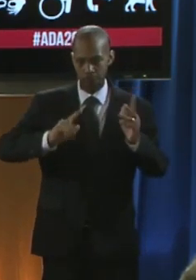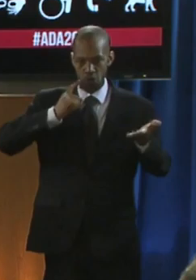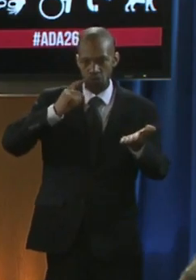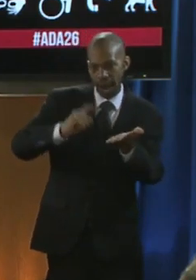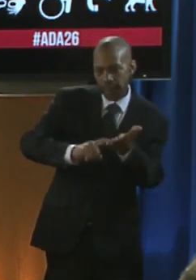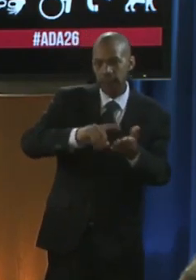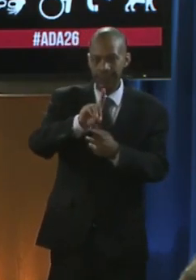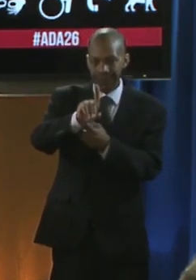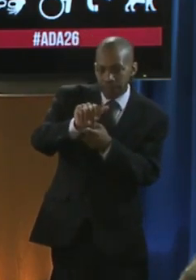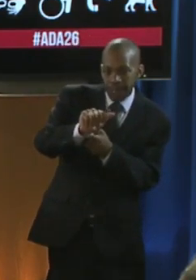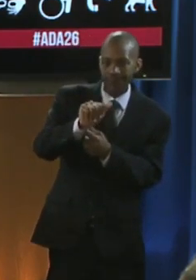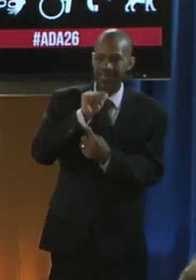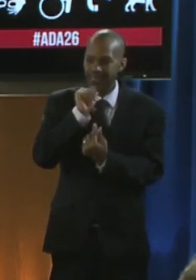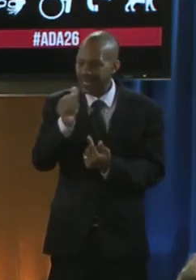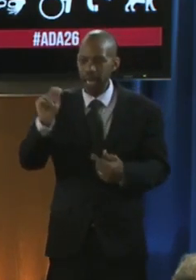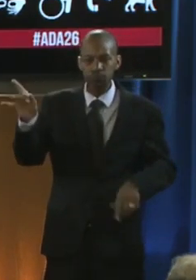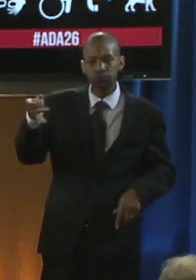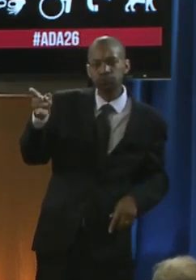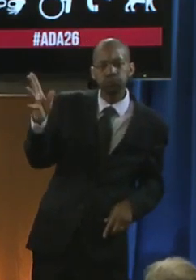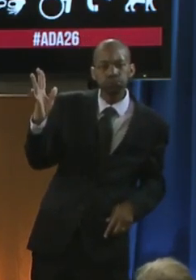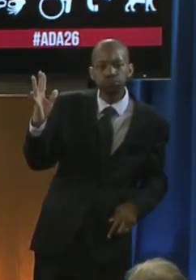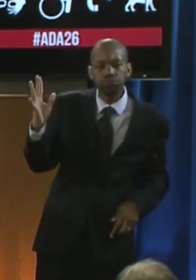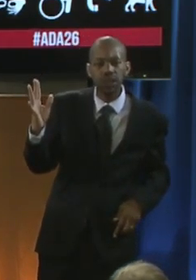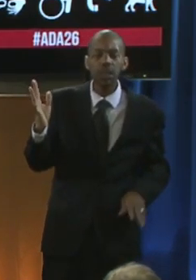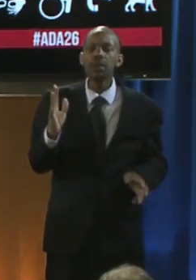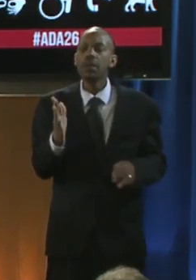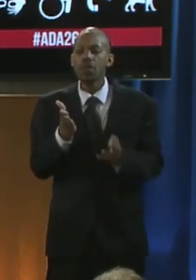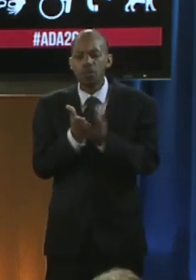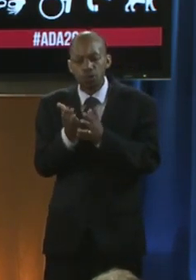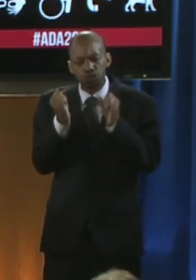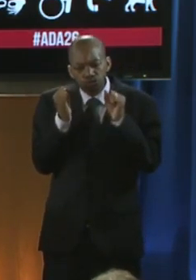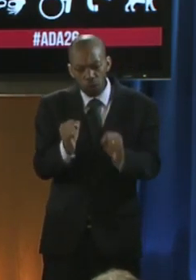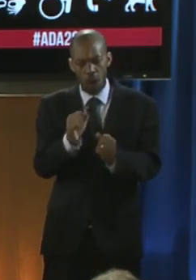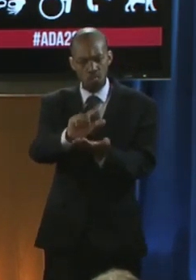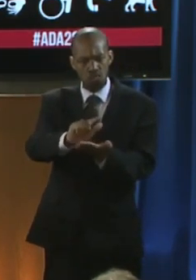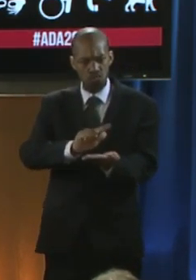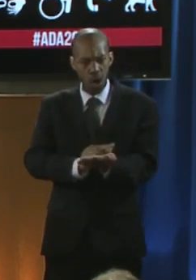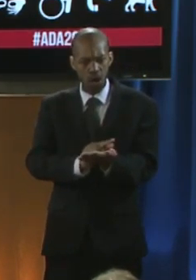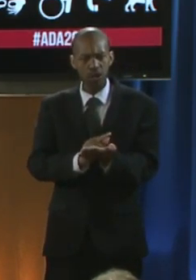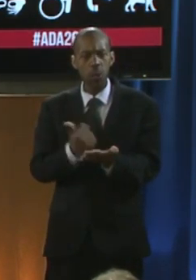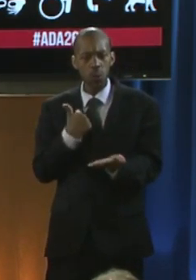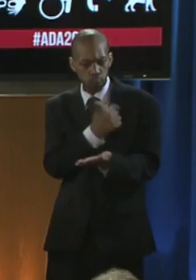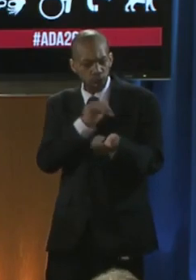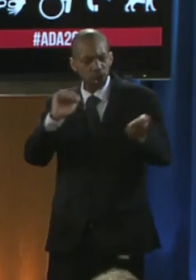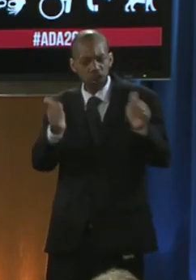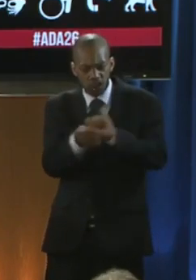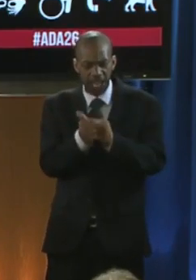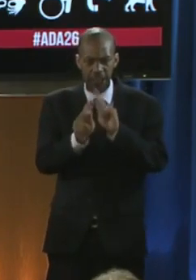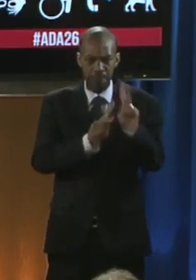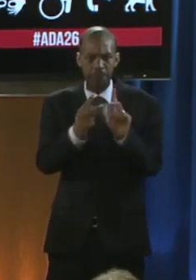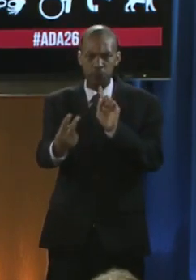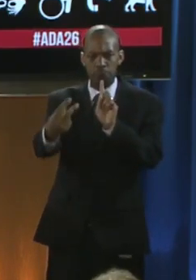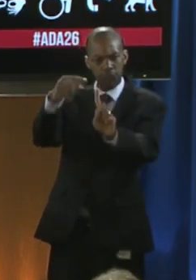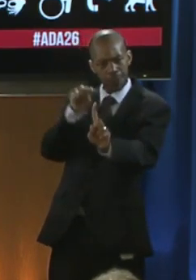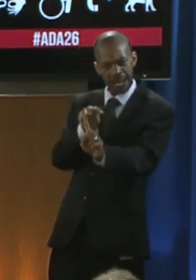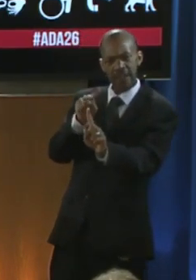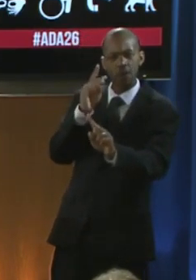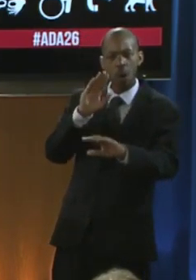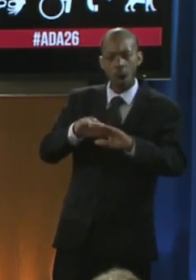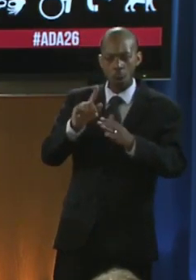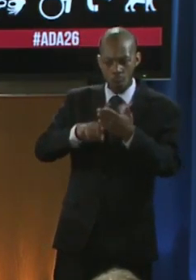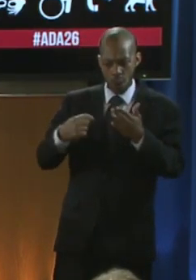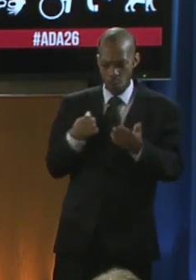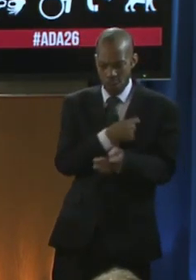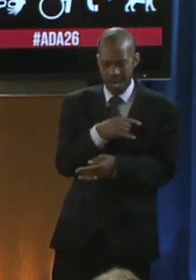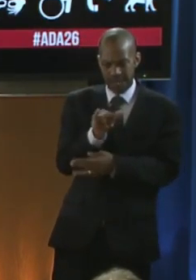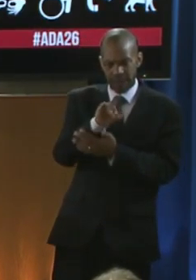that disability is not a tragedy. Through strong laws, we are changing people's views on what we as